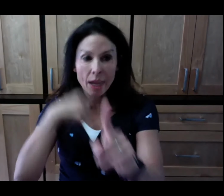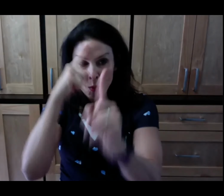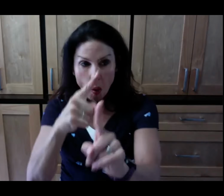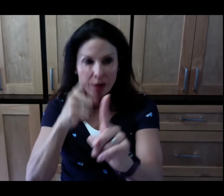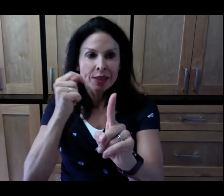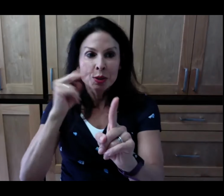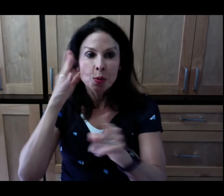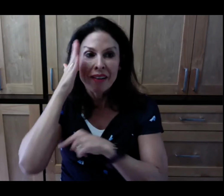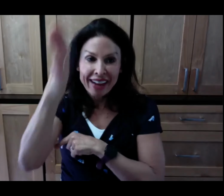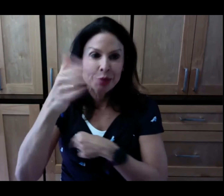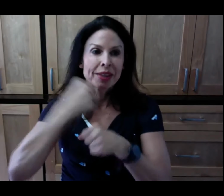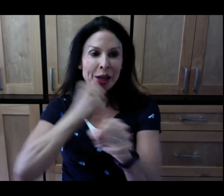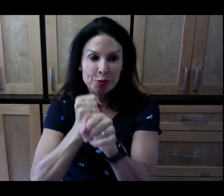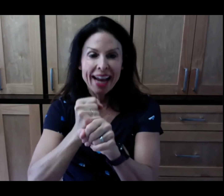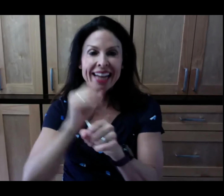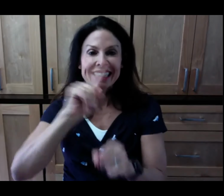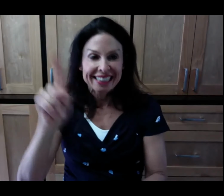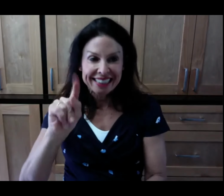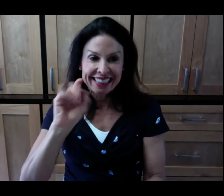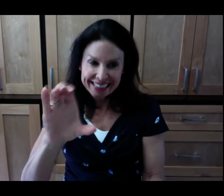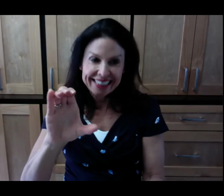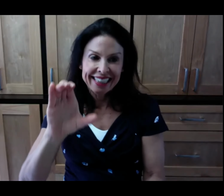That's great. I mean, my goal for the future